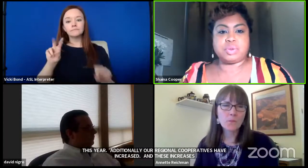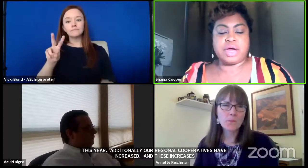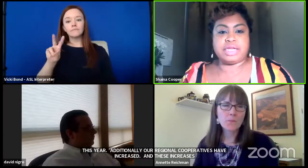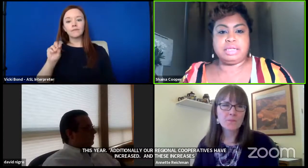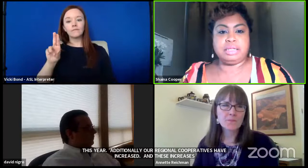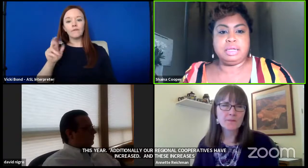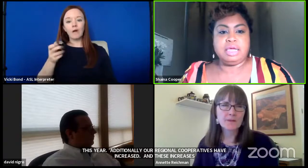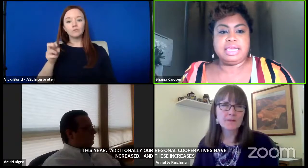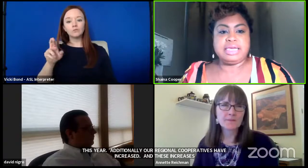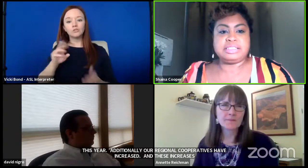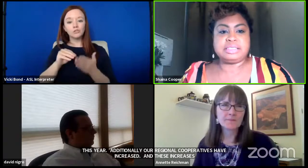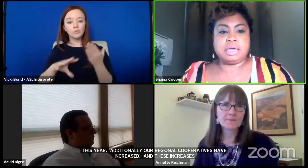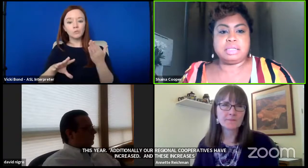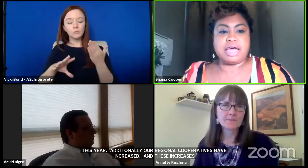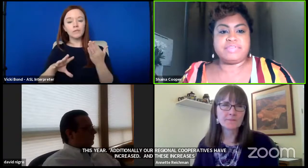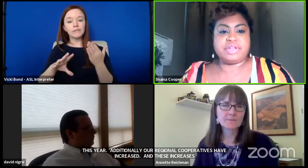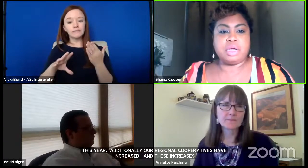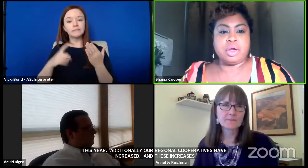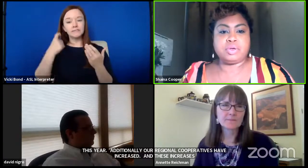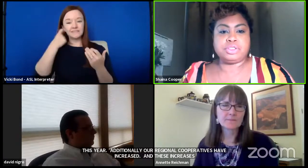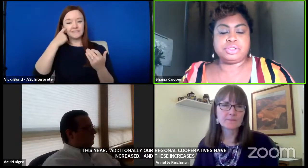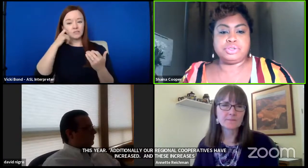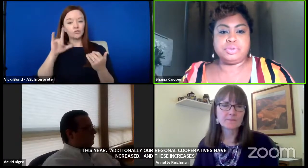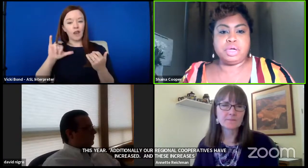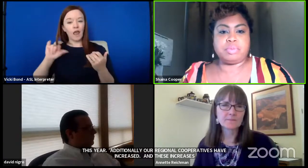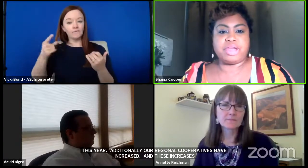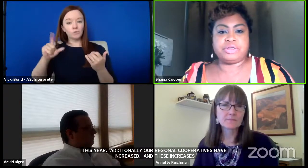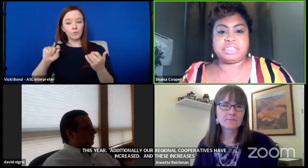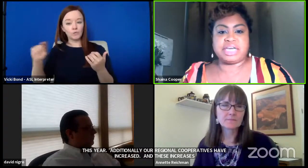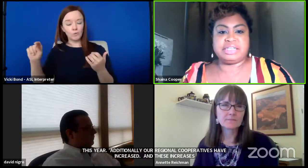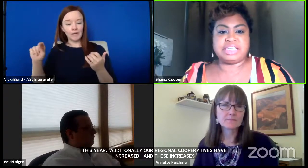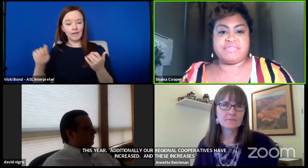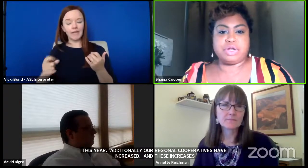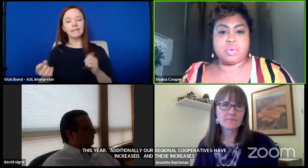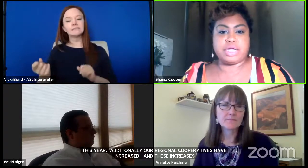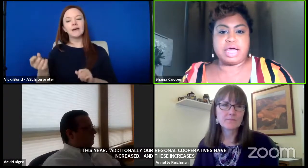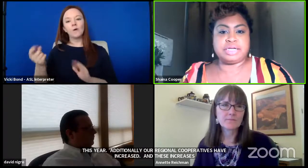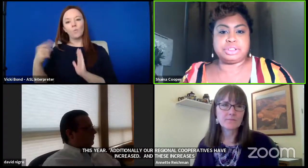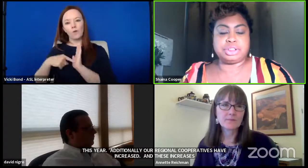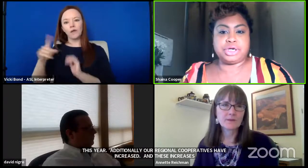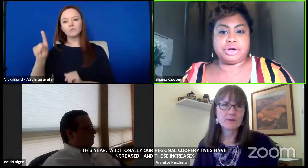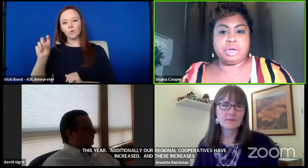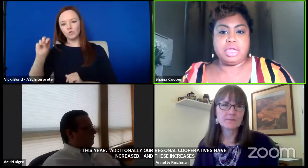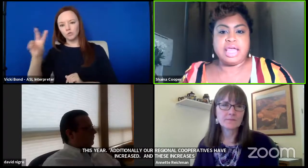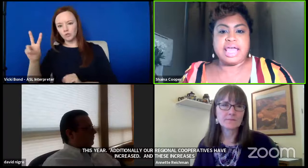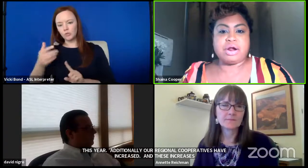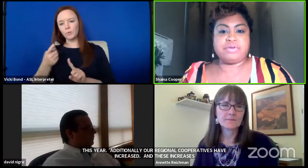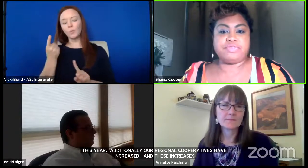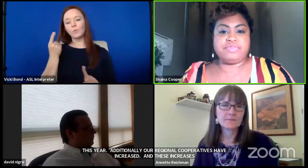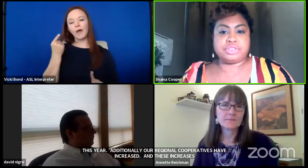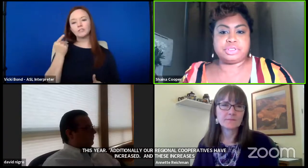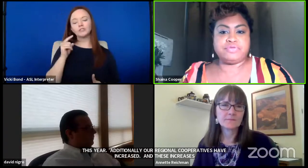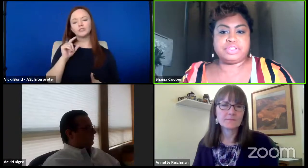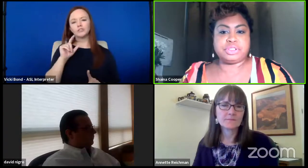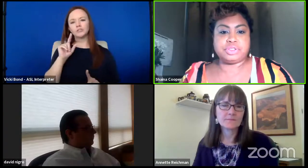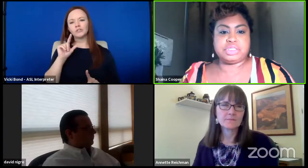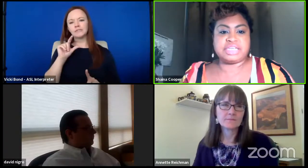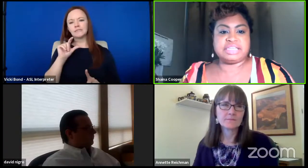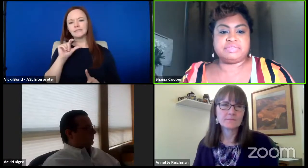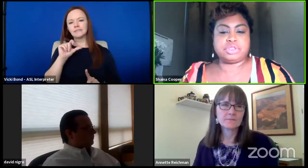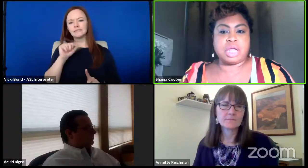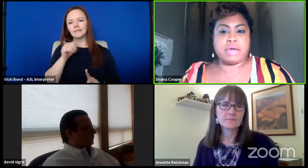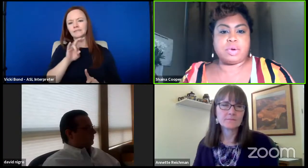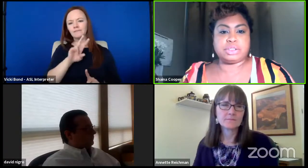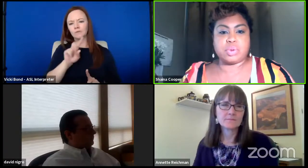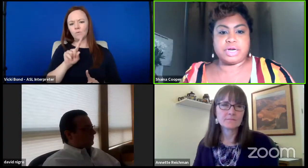1, 2020 is 1102 compared to 1071 last year. And our fee-for-service